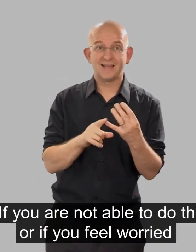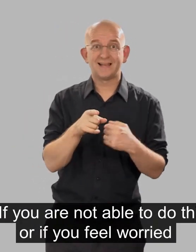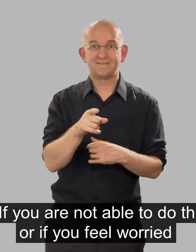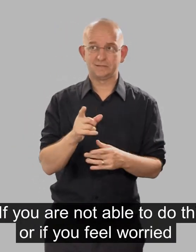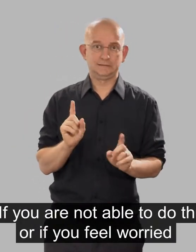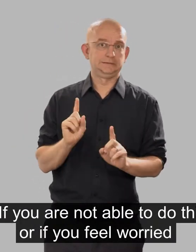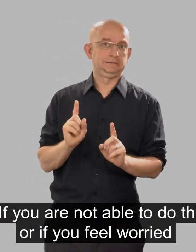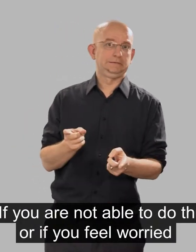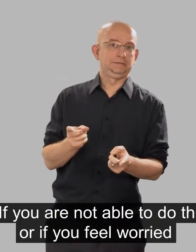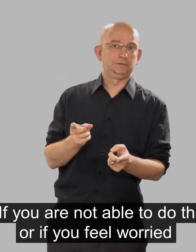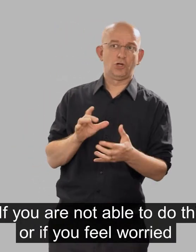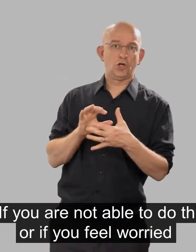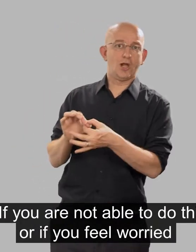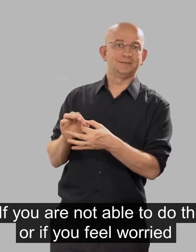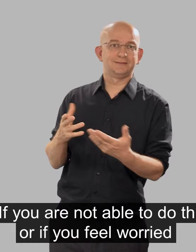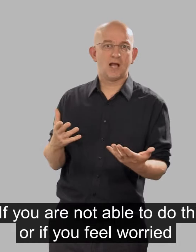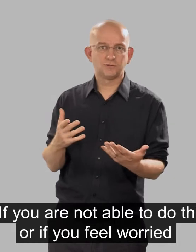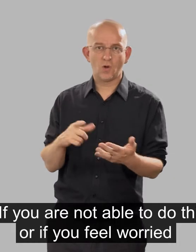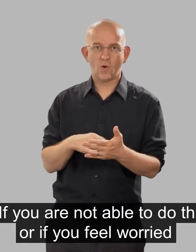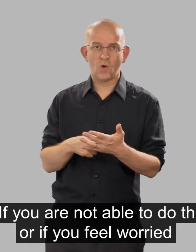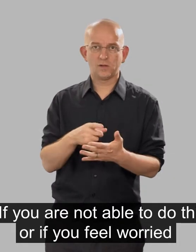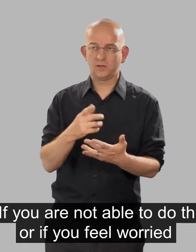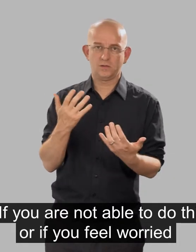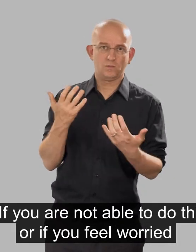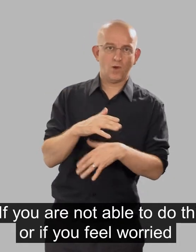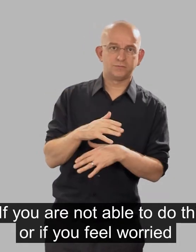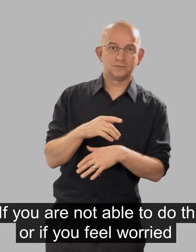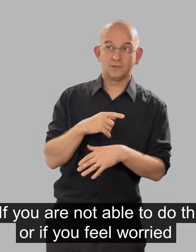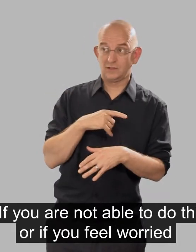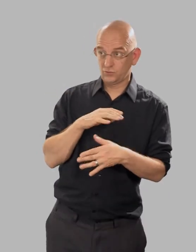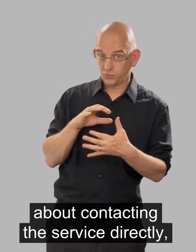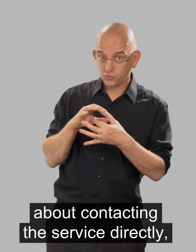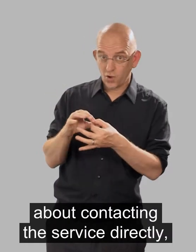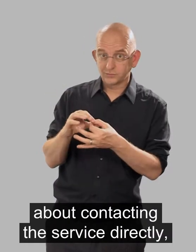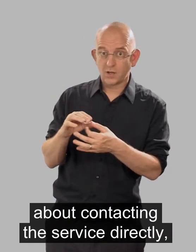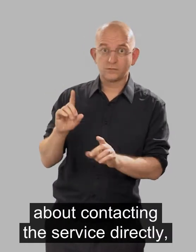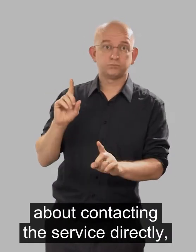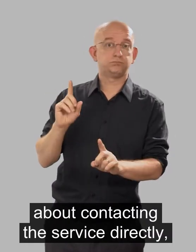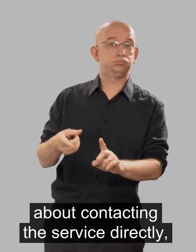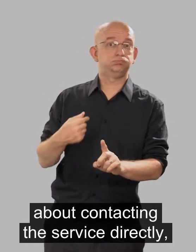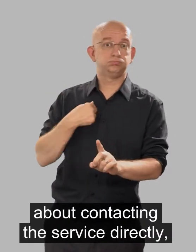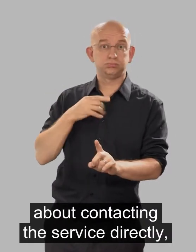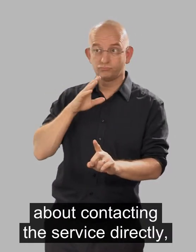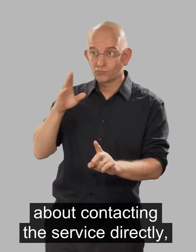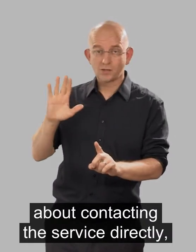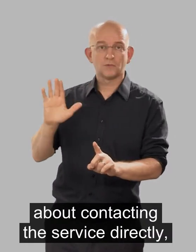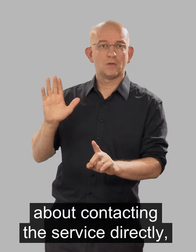Number 4. If you are not able to do this, or if you feel worried about contacting the service